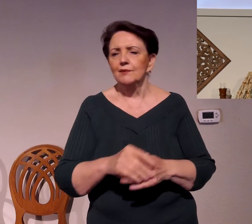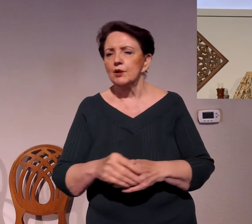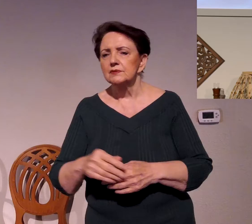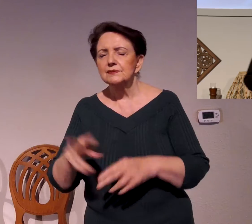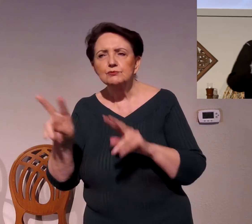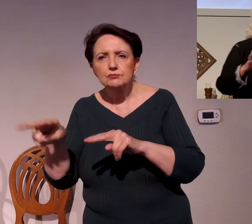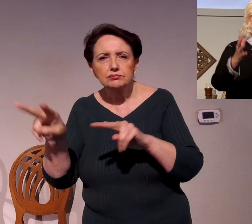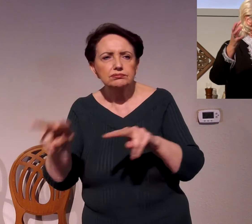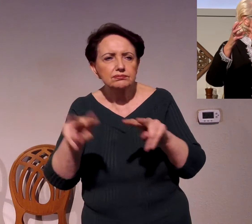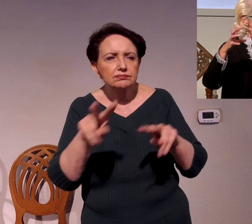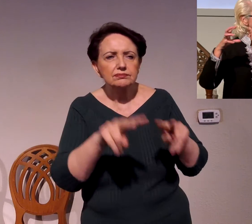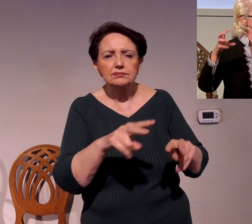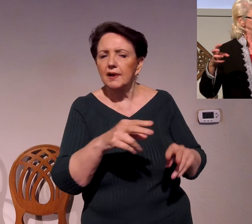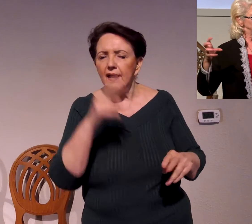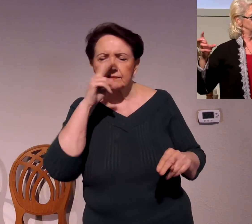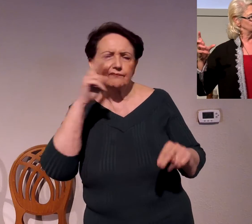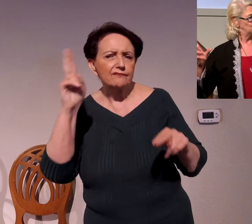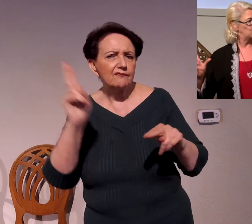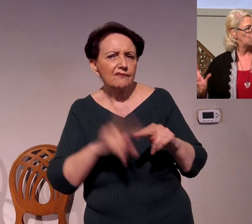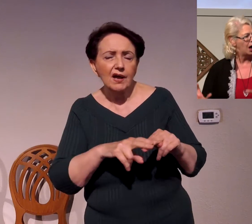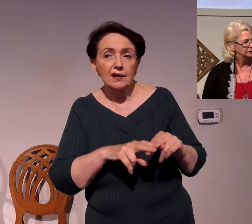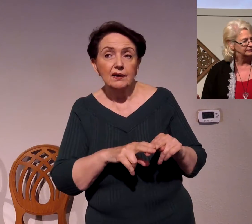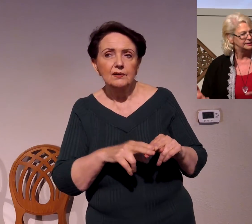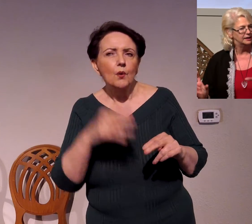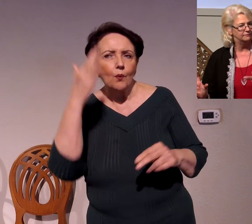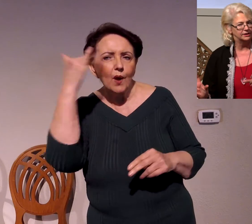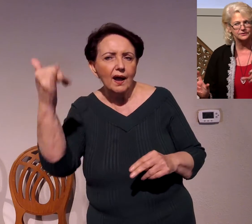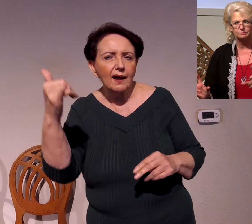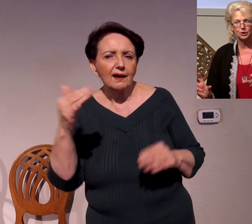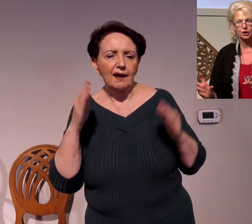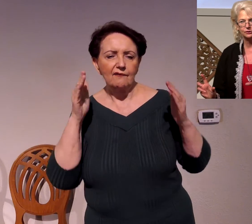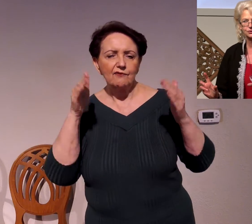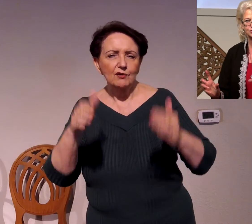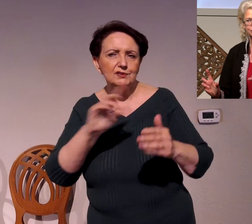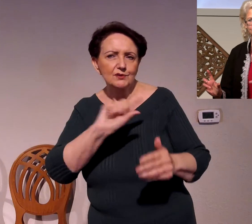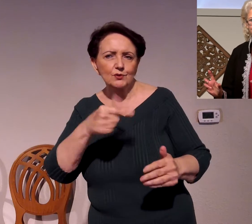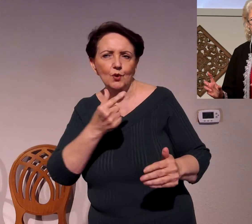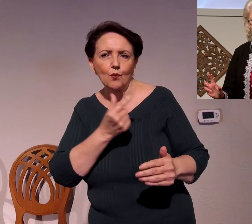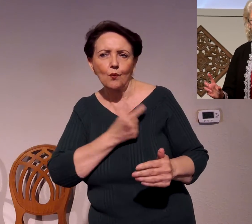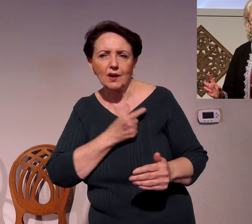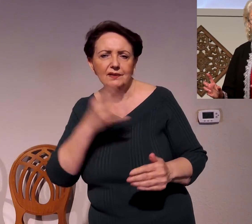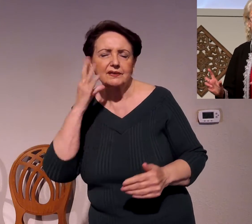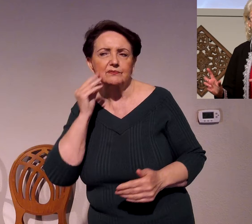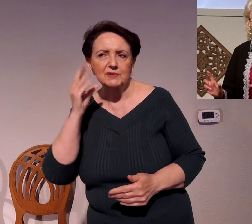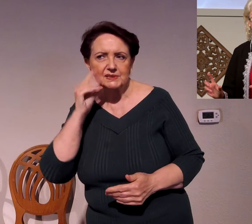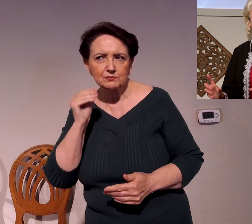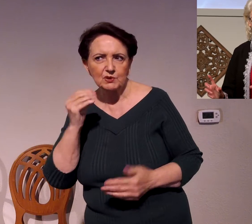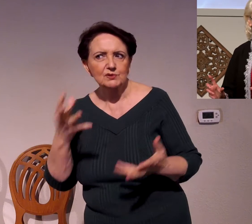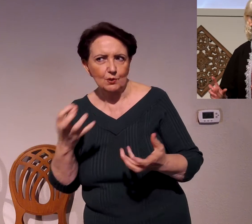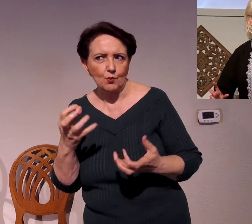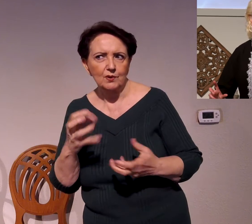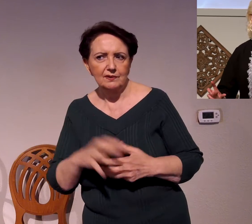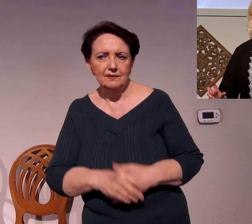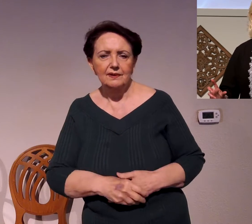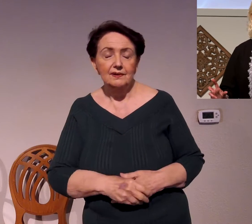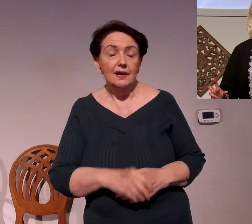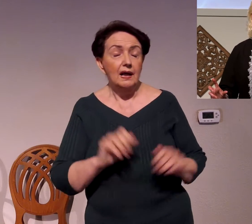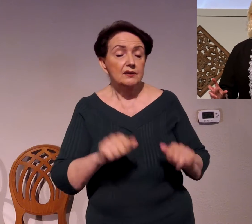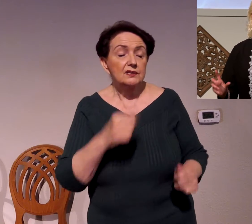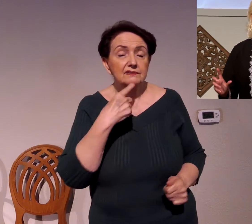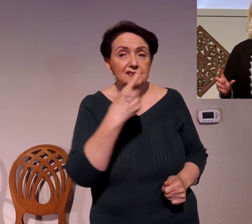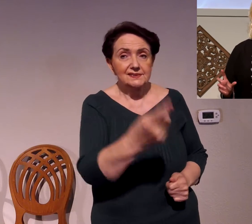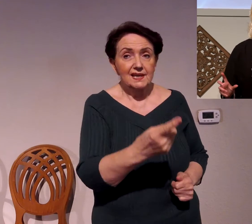And I had a blast because I focused on the quality of experience. Do you see? I could have